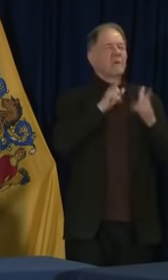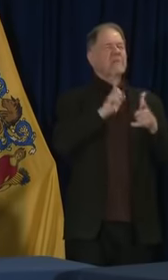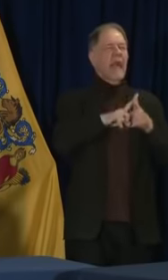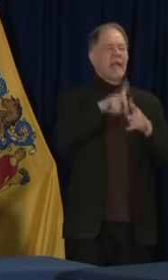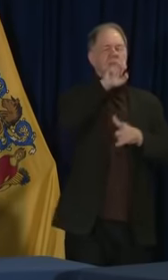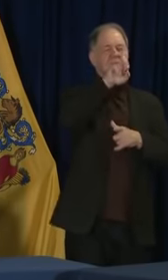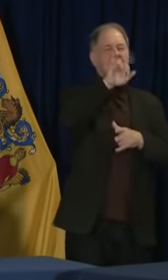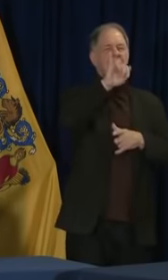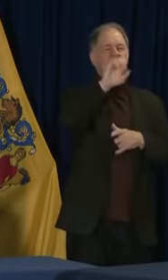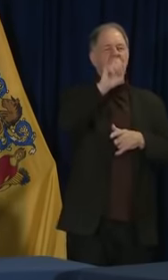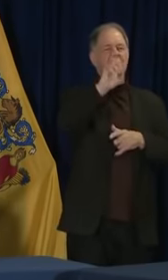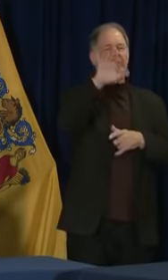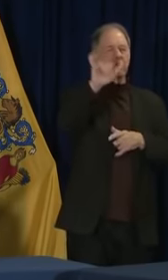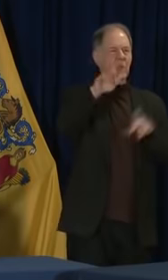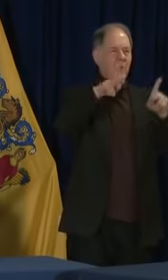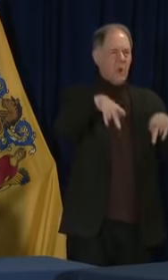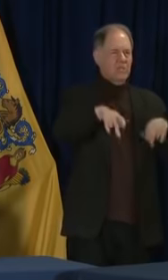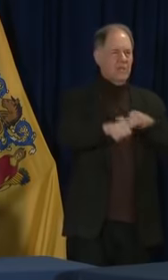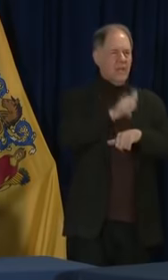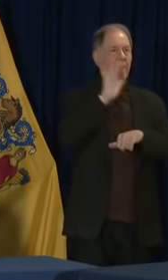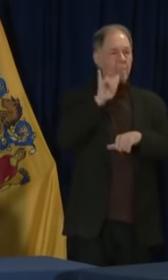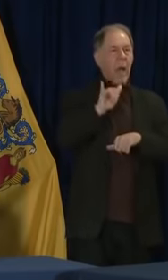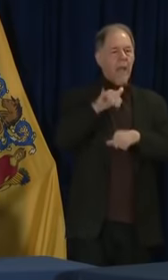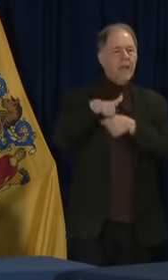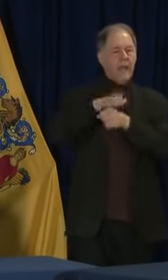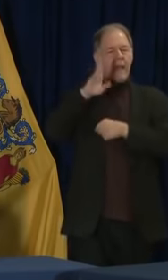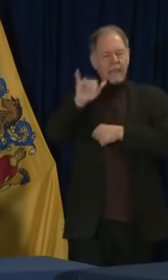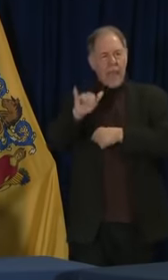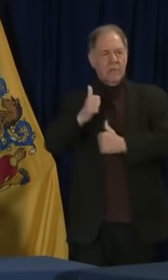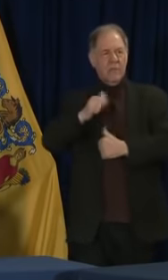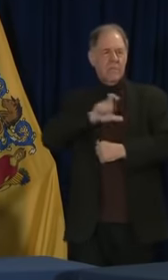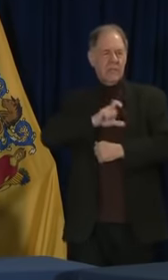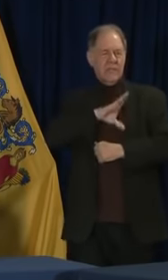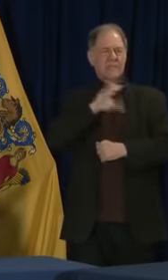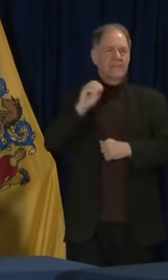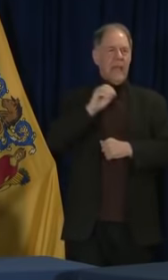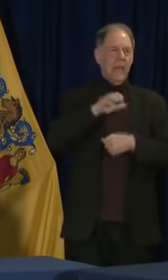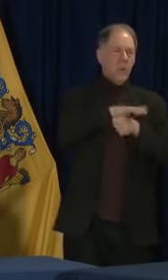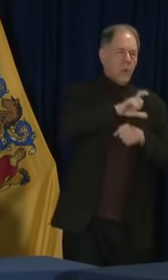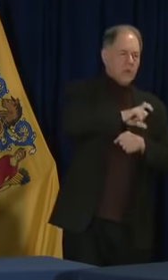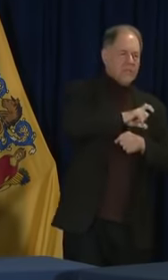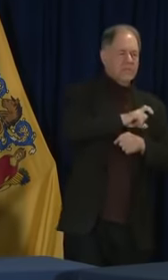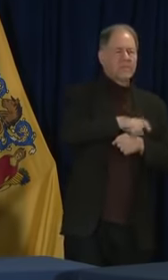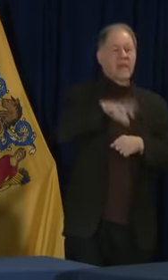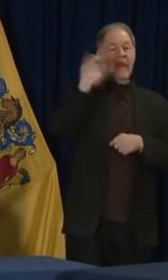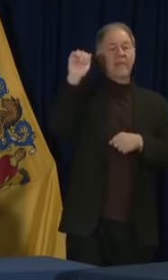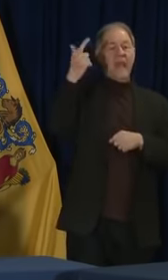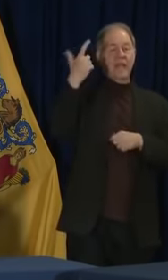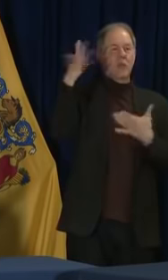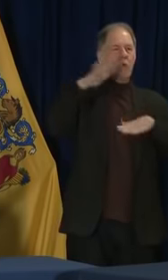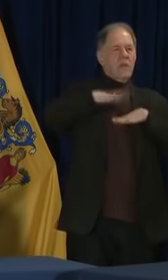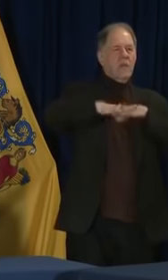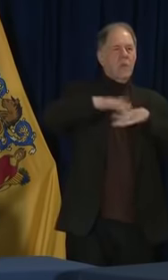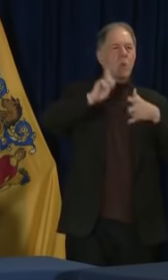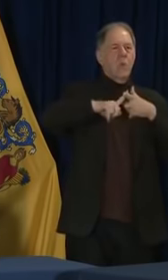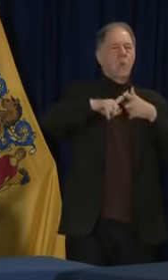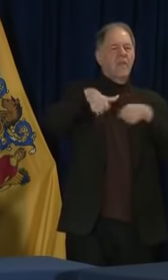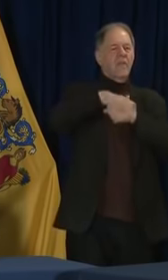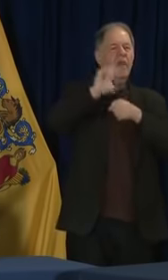offenses by county and local law enforcement. The AG has already briefed county prosecutors. It's